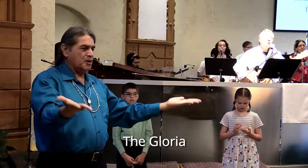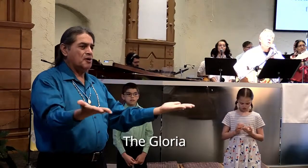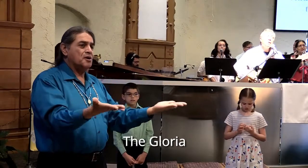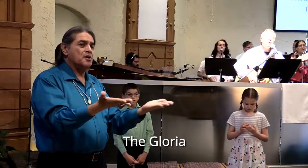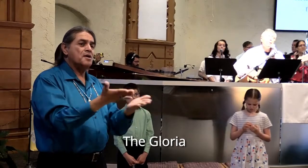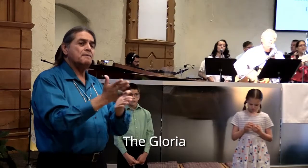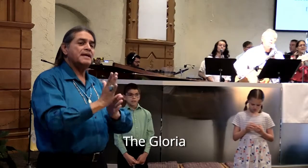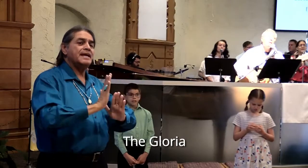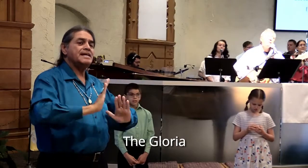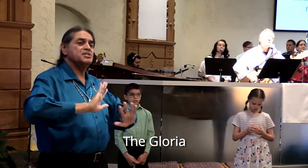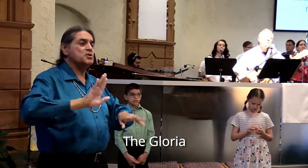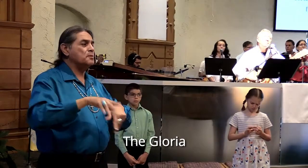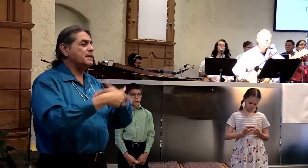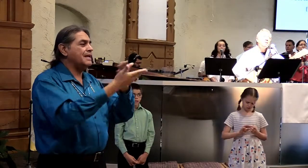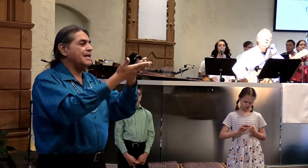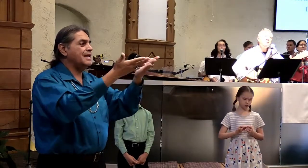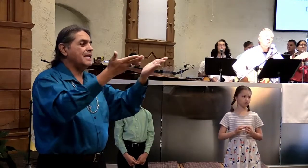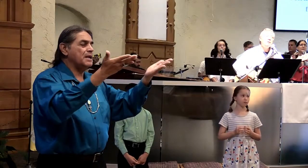on earth peace